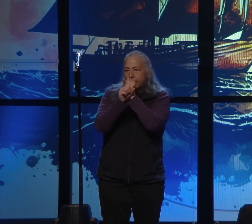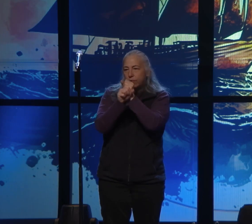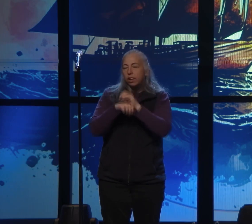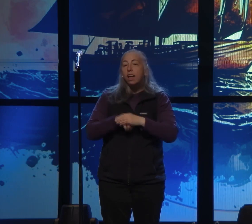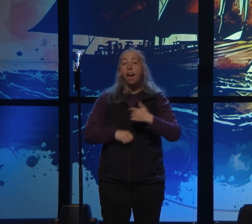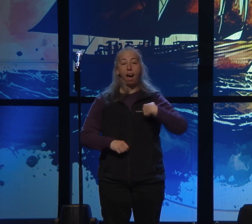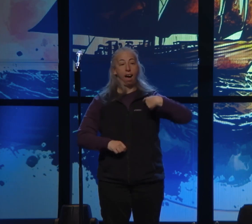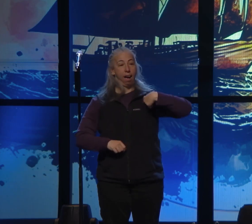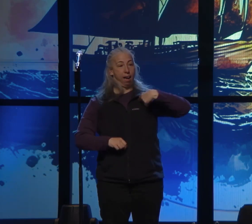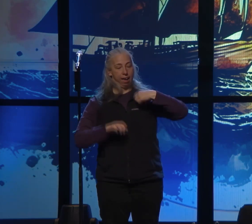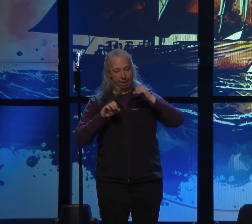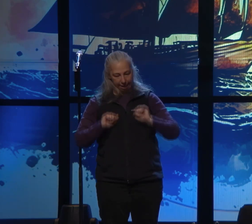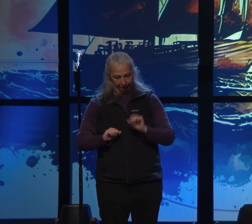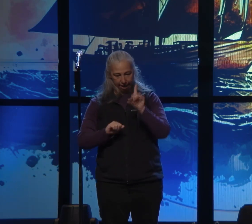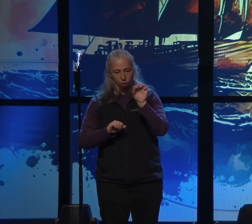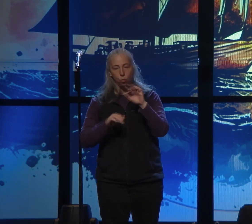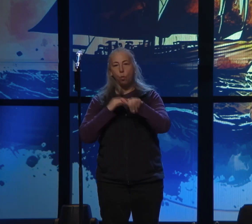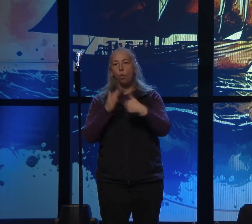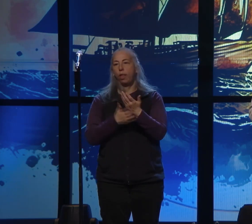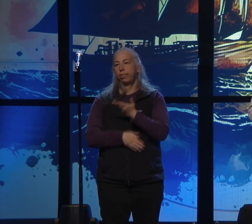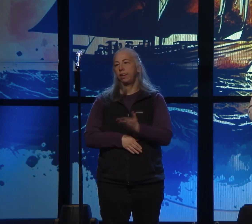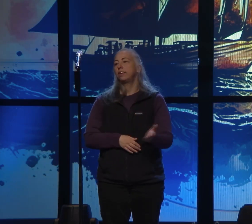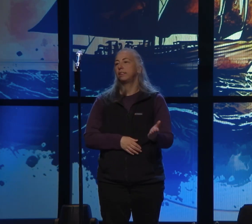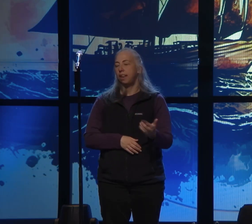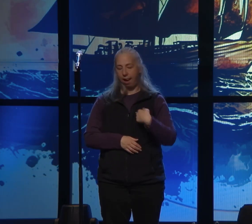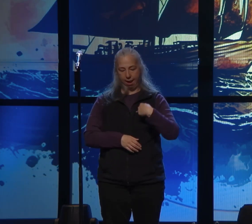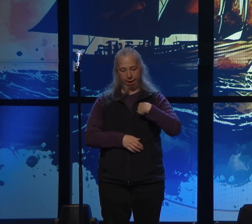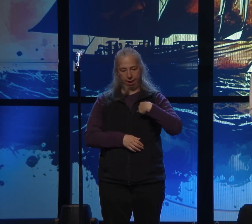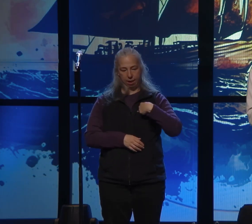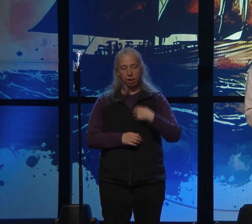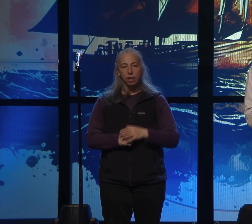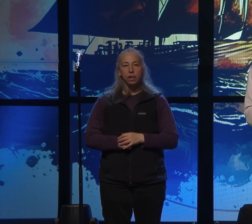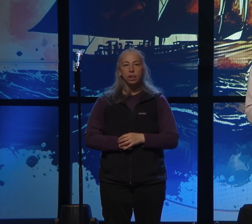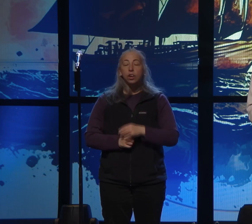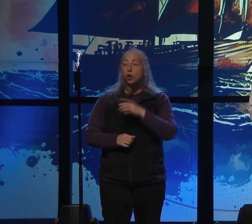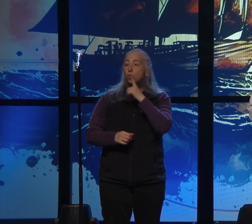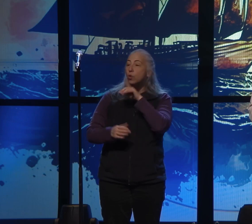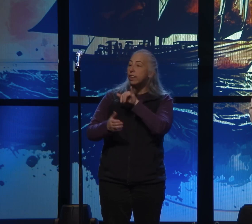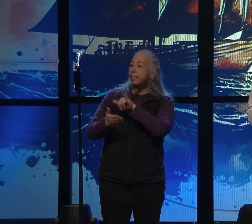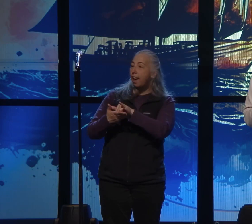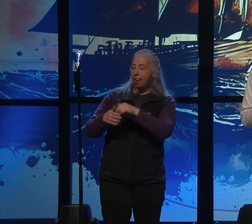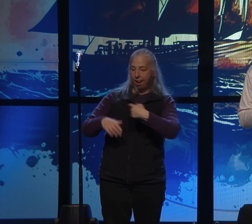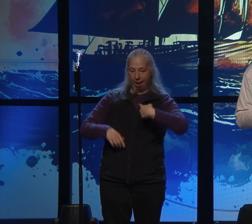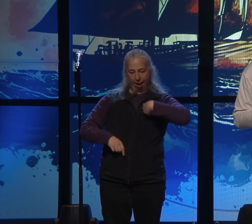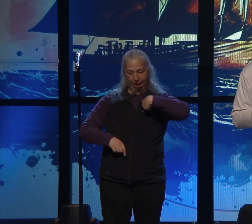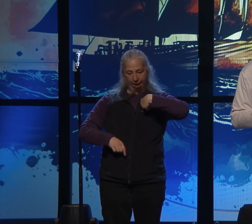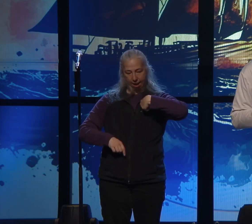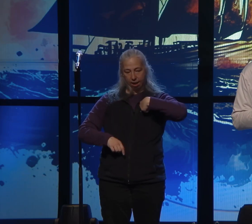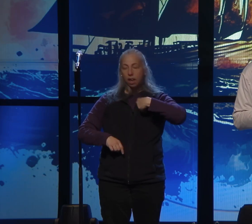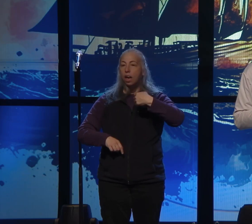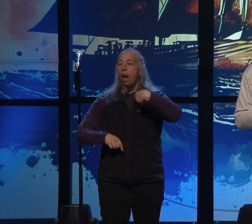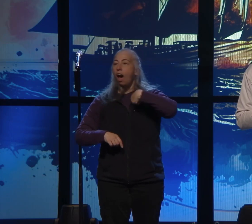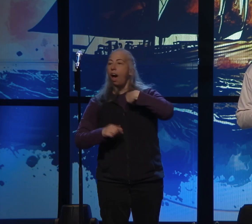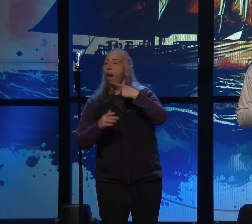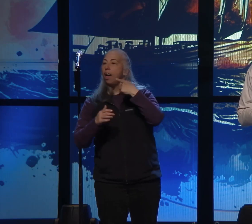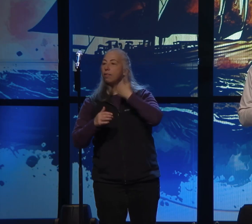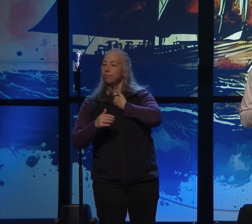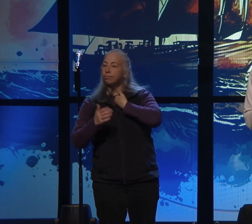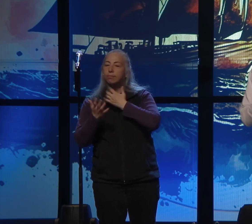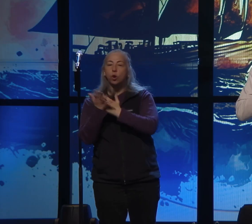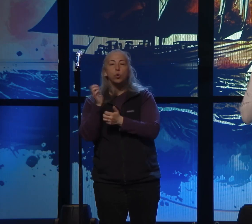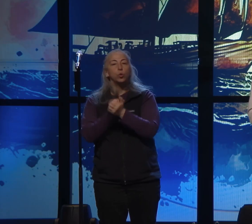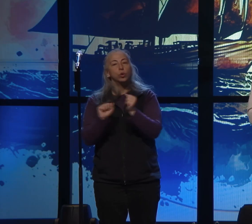I can do all things. See, Paul's reliant I understood, yes, I am crucified with Christ, and